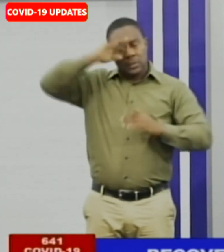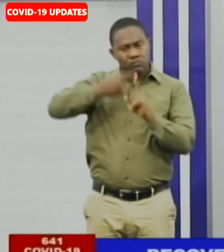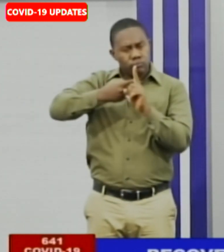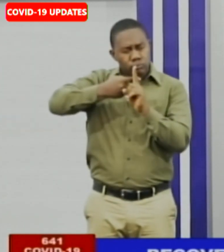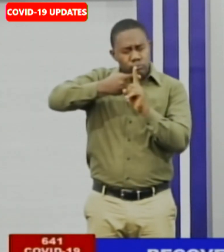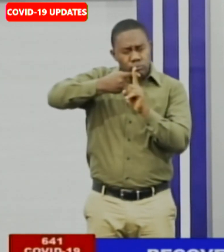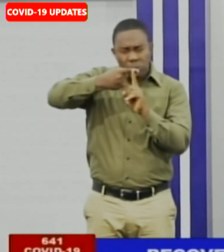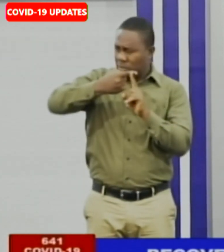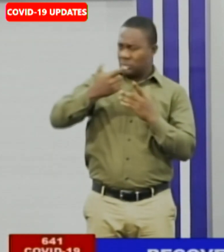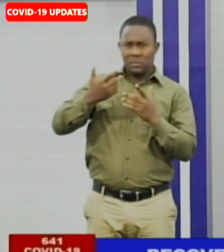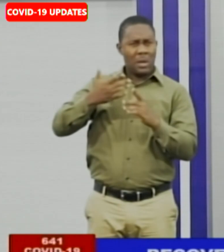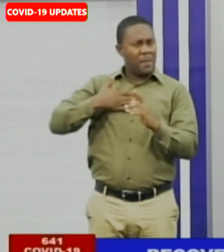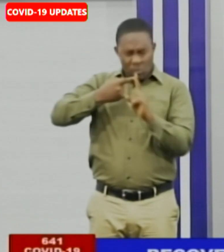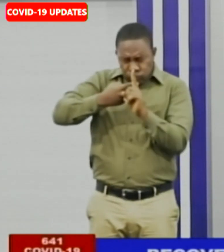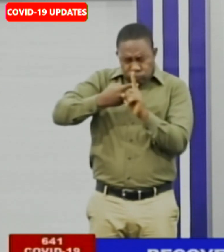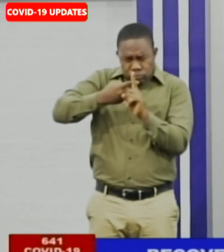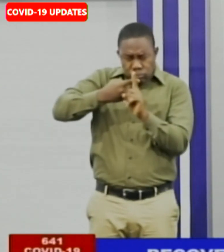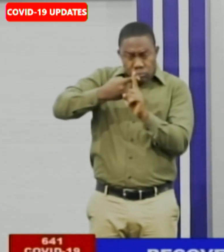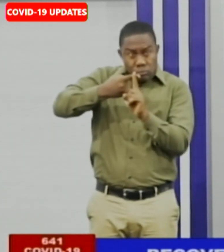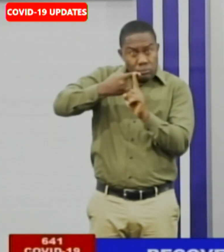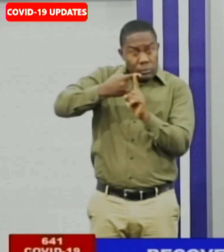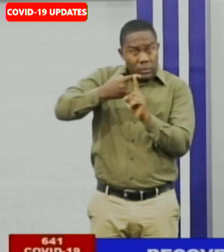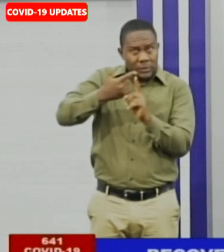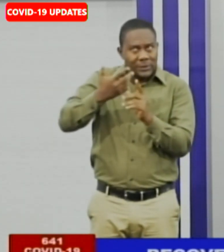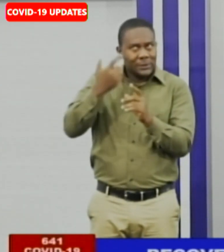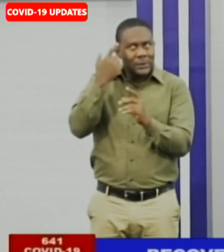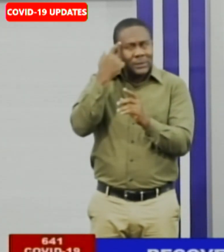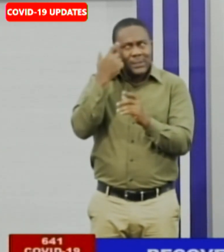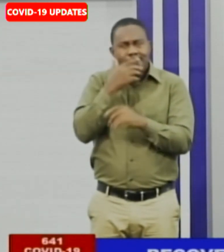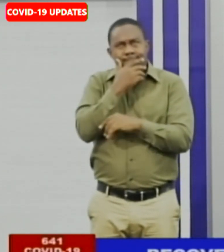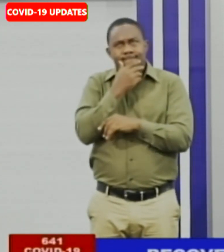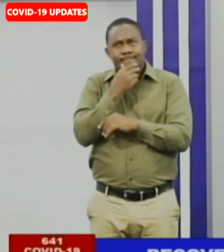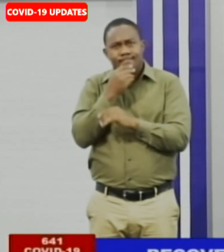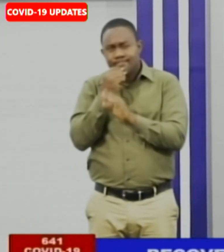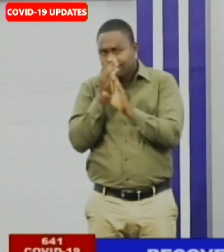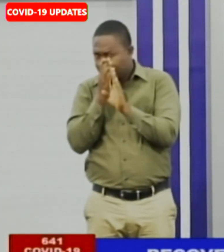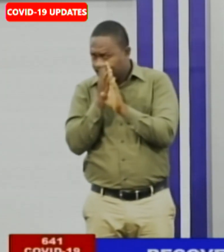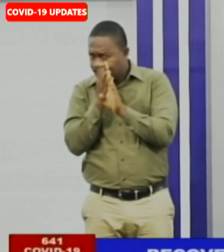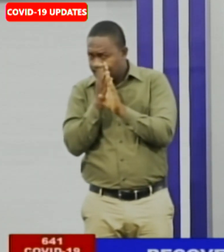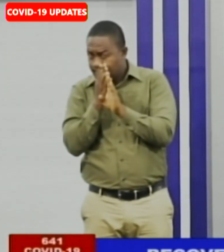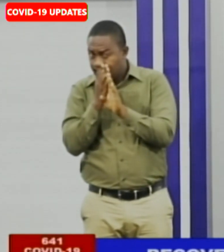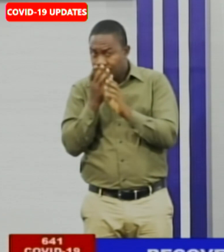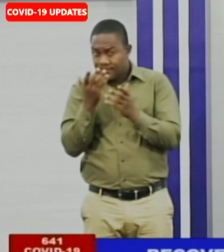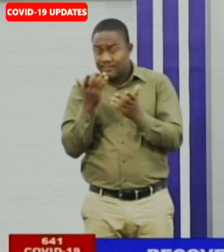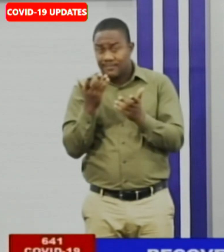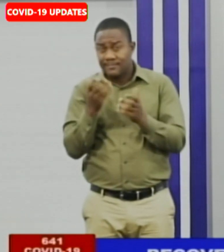that every woman is supposed to have. So they started some sort of suspicion.